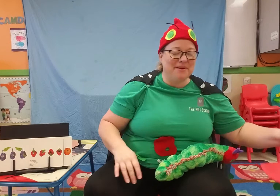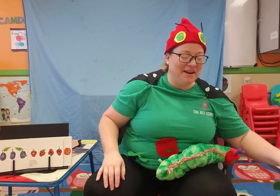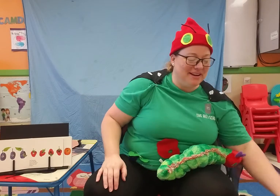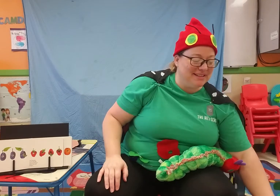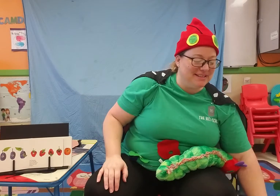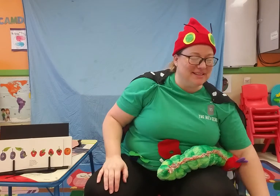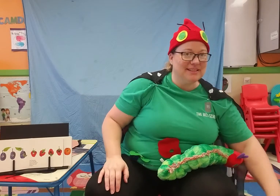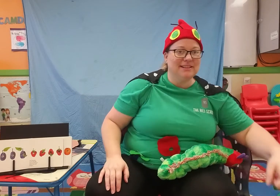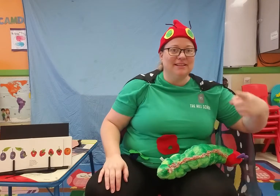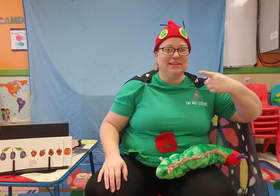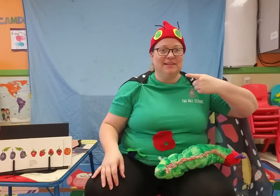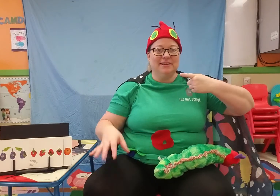Strawberries.